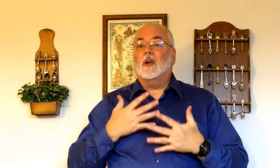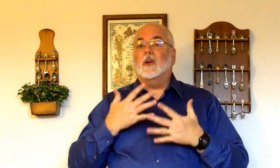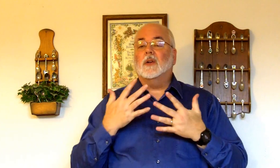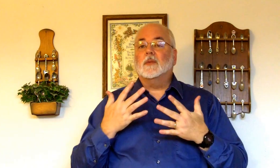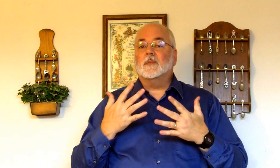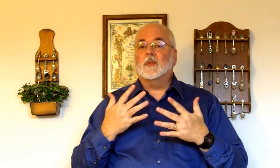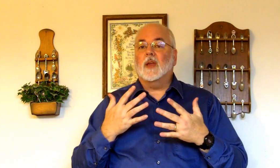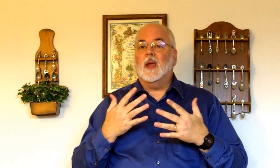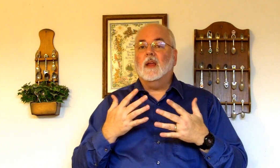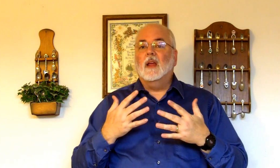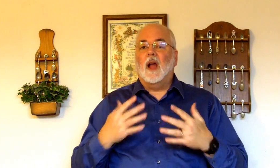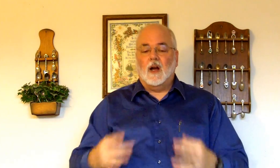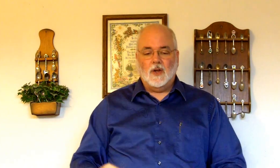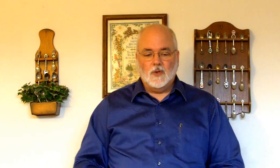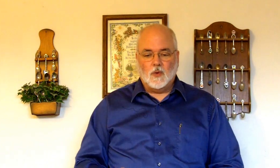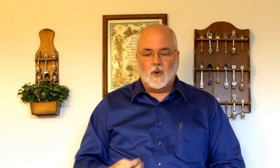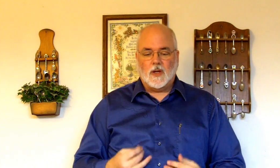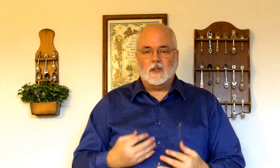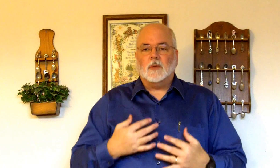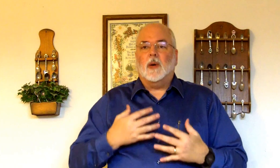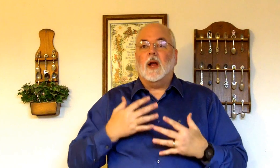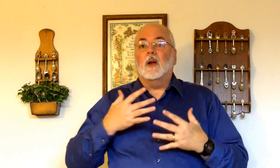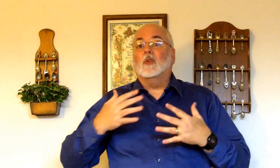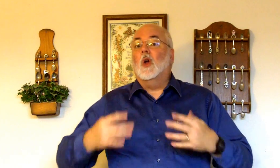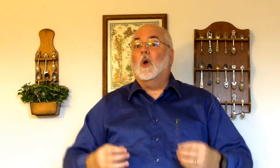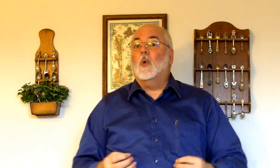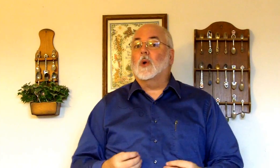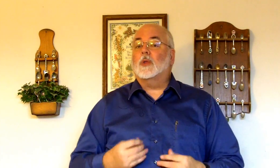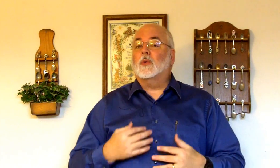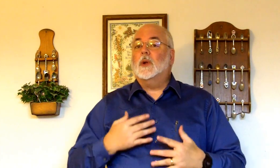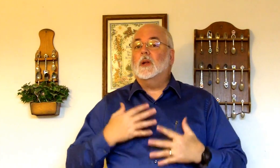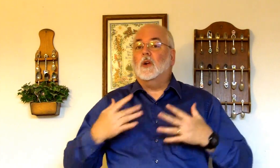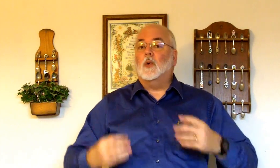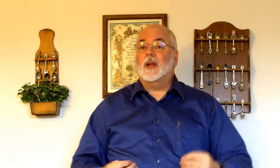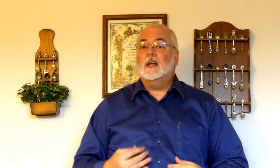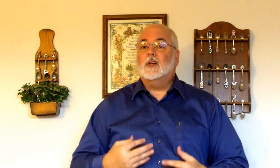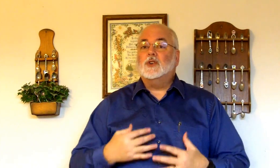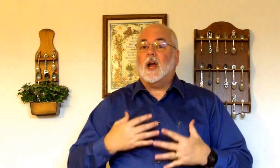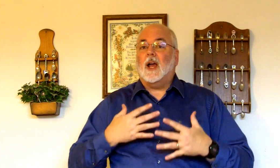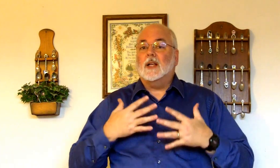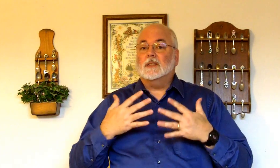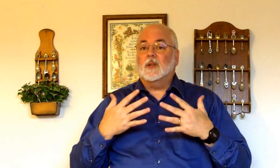inspired. Okay? I'm going to use the word inspired or thrilled or energized.